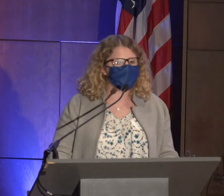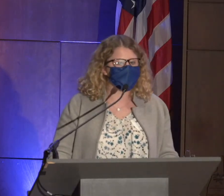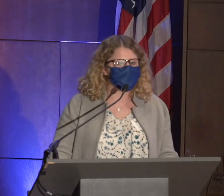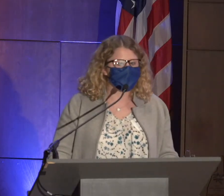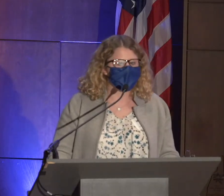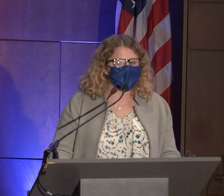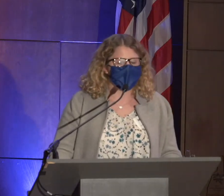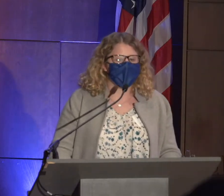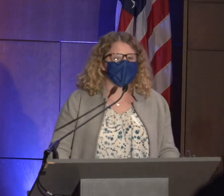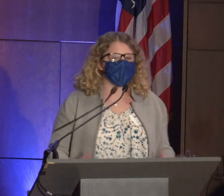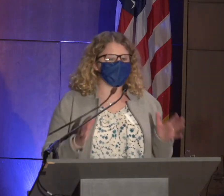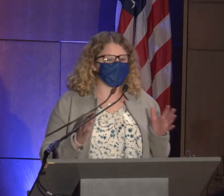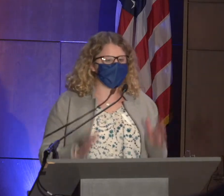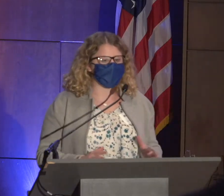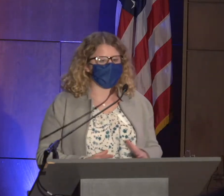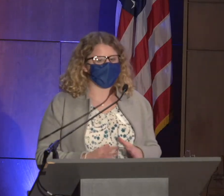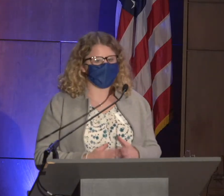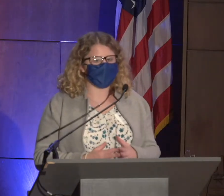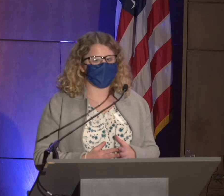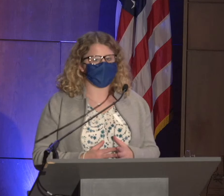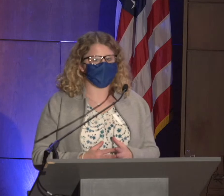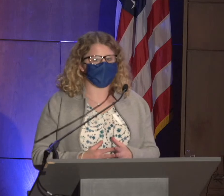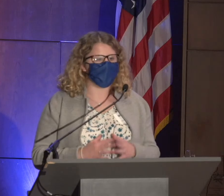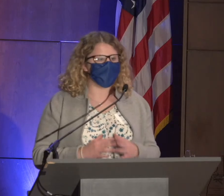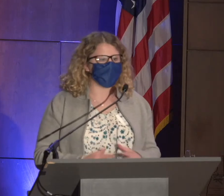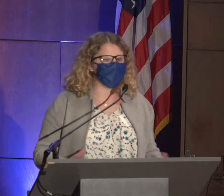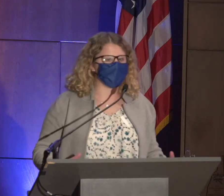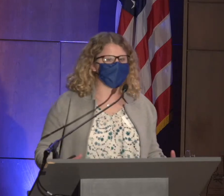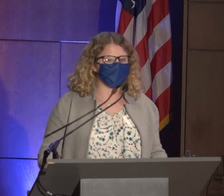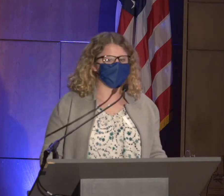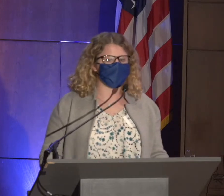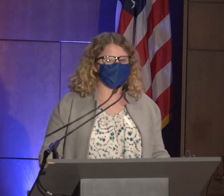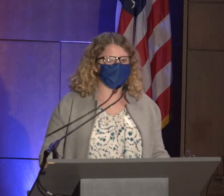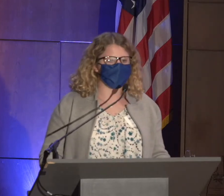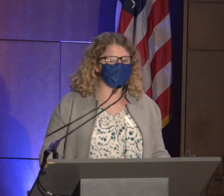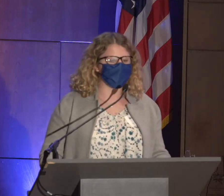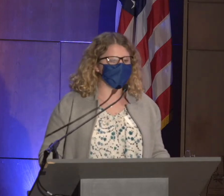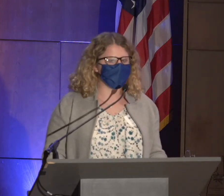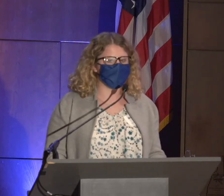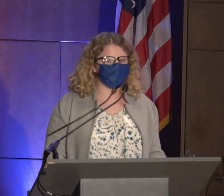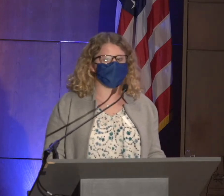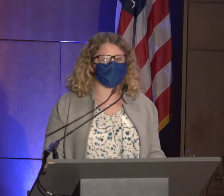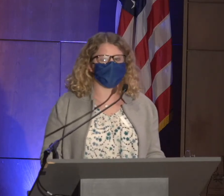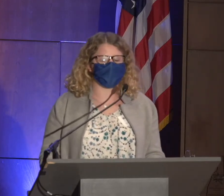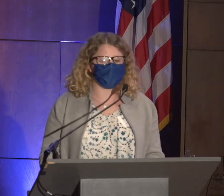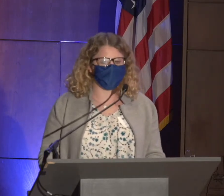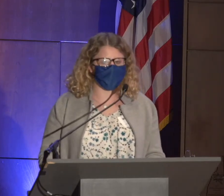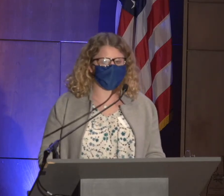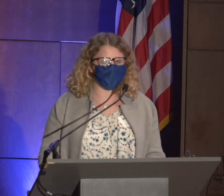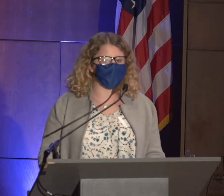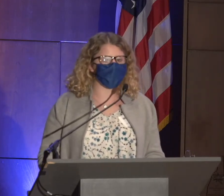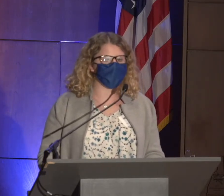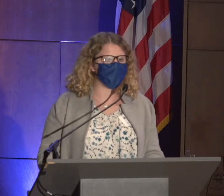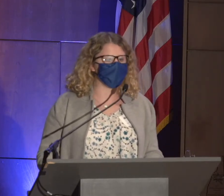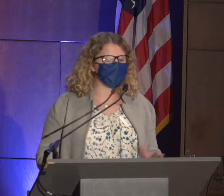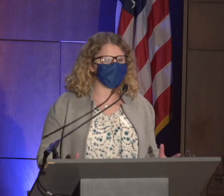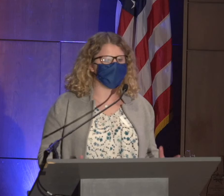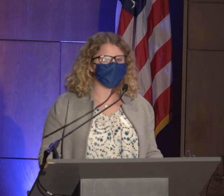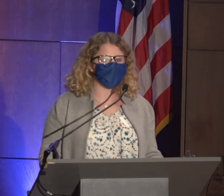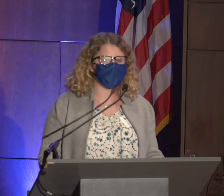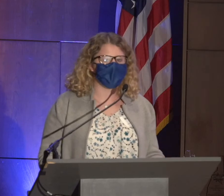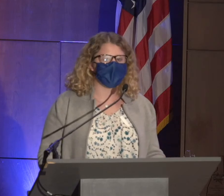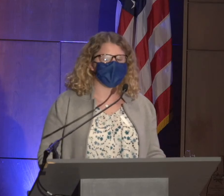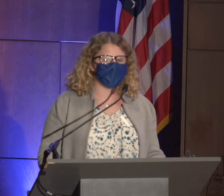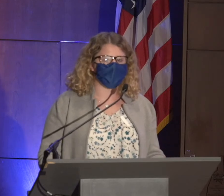State College. And lastly, I really want to thank all the amazing teachers that have gotten me to where I am today, and I really